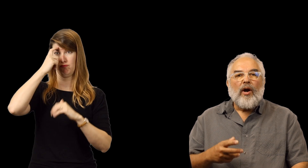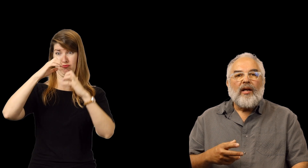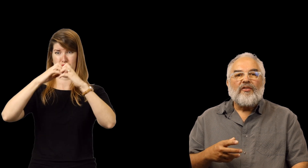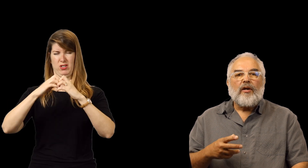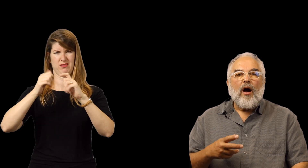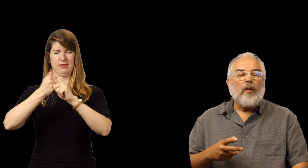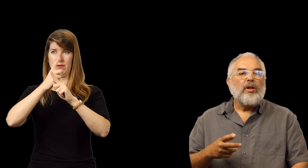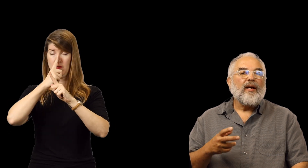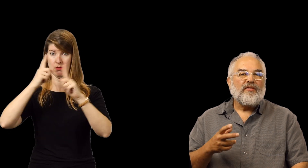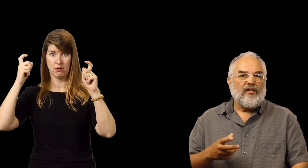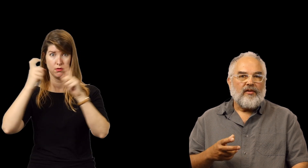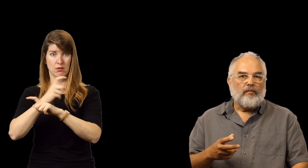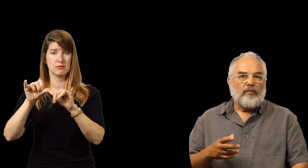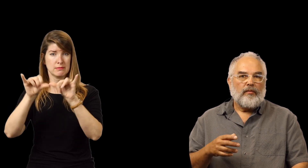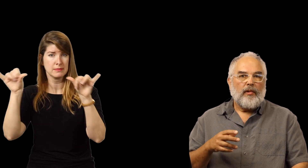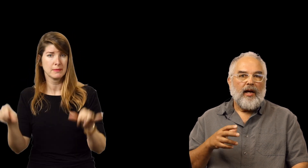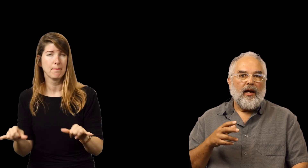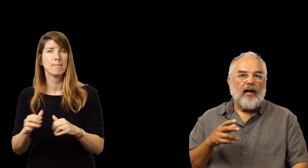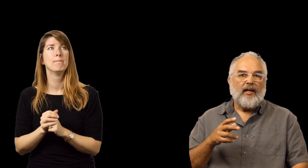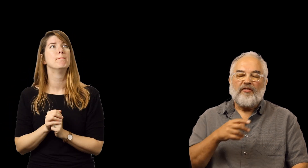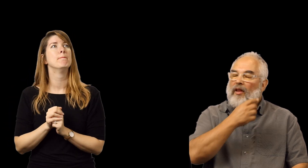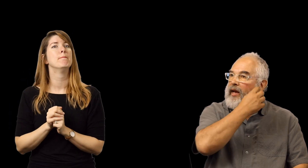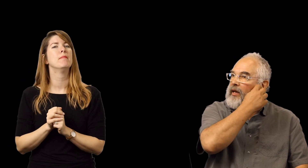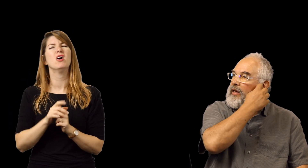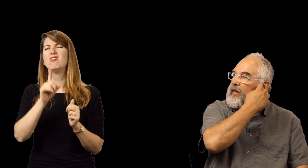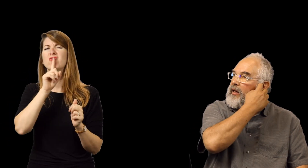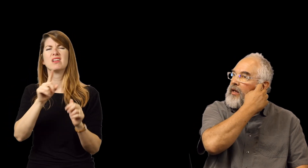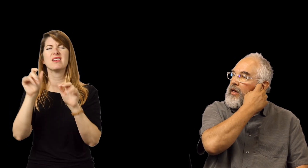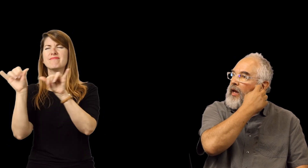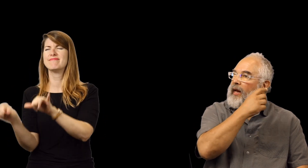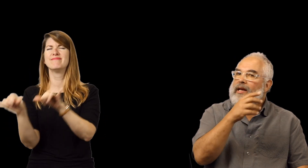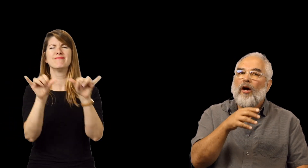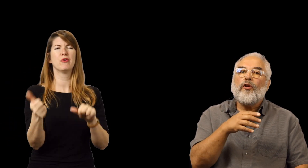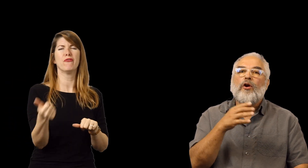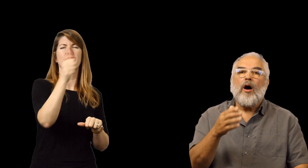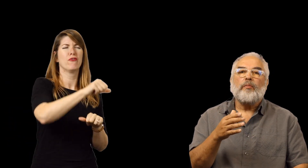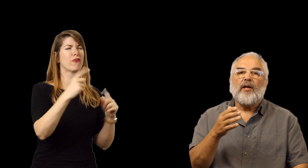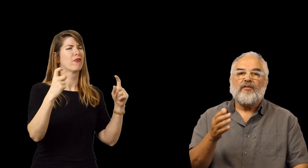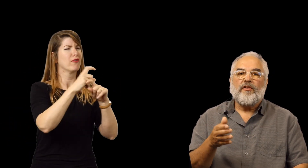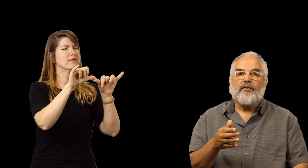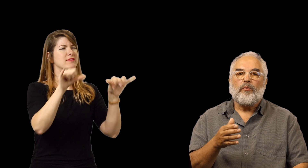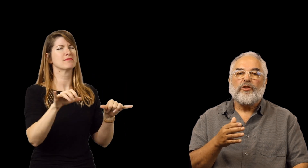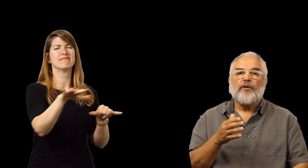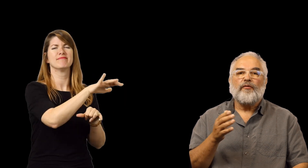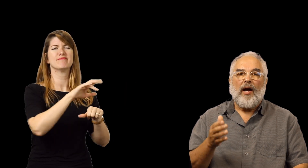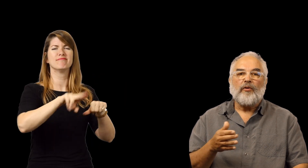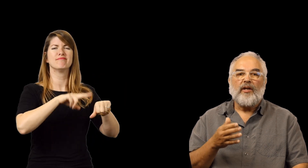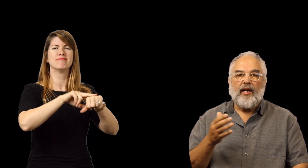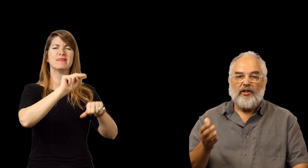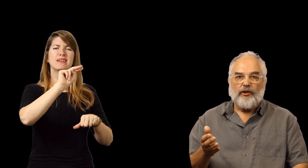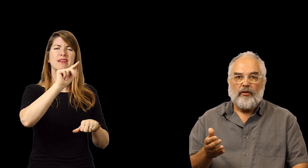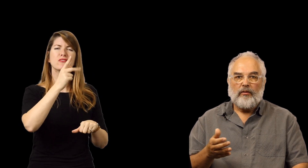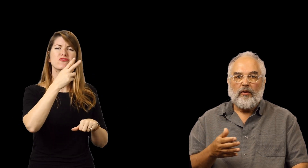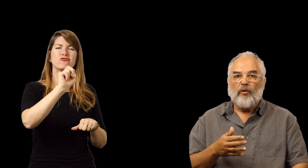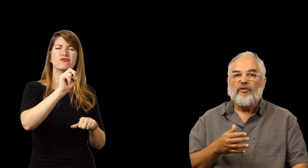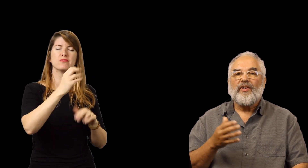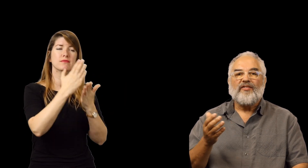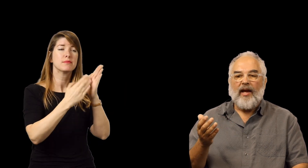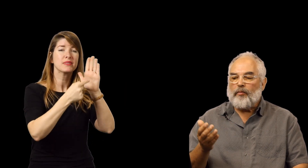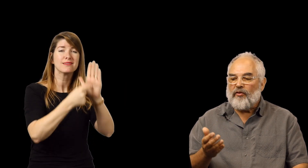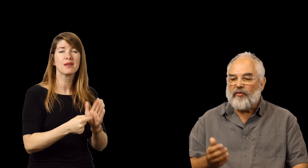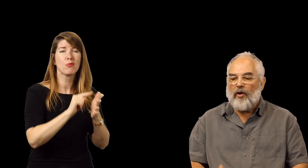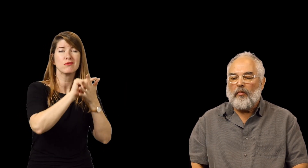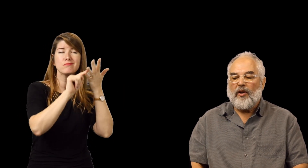Our brain is a complex system, and it's like any other complex system which are found in nature. Loads